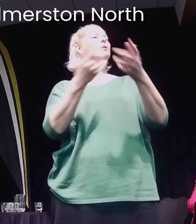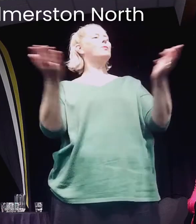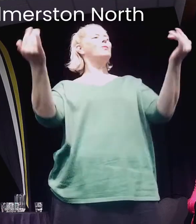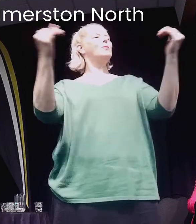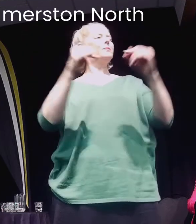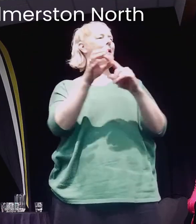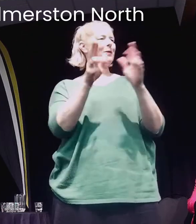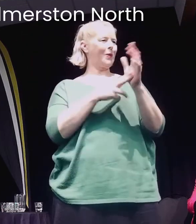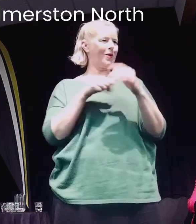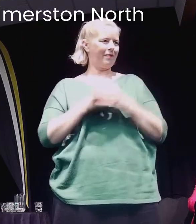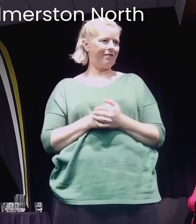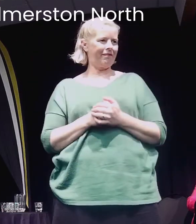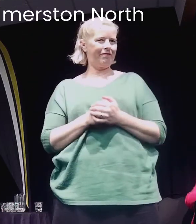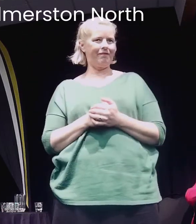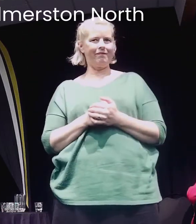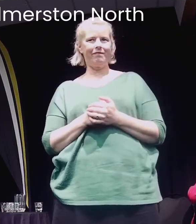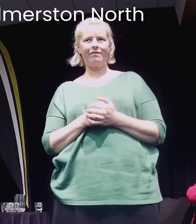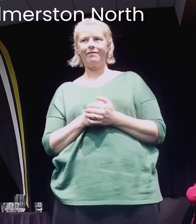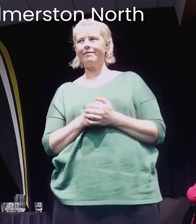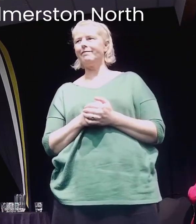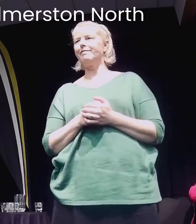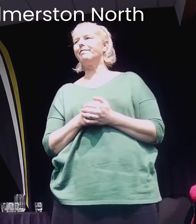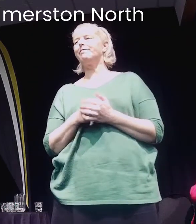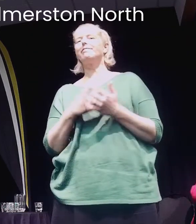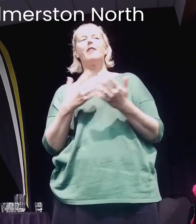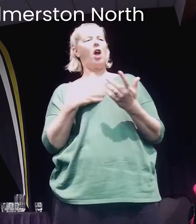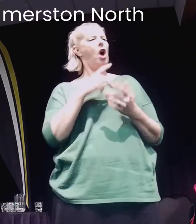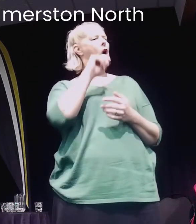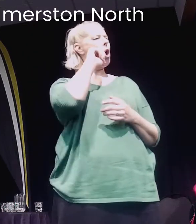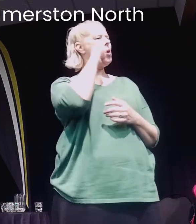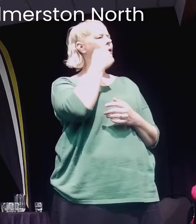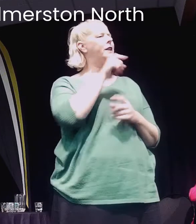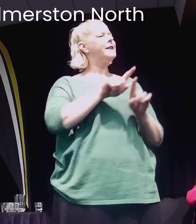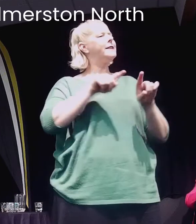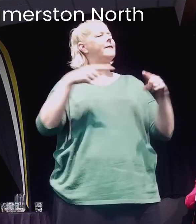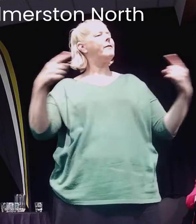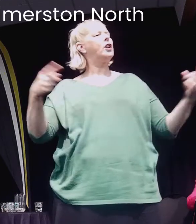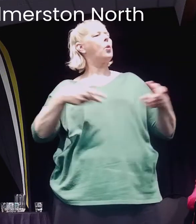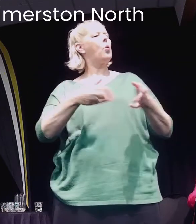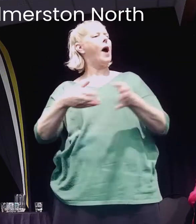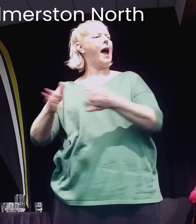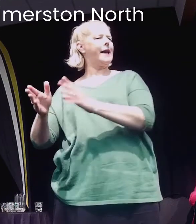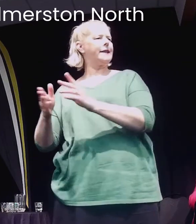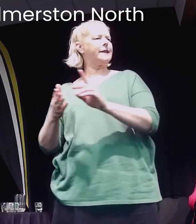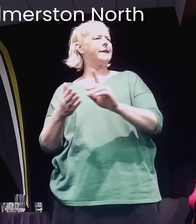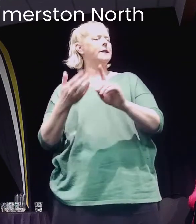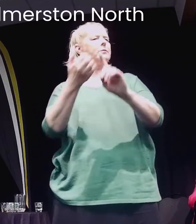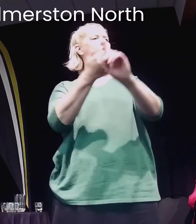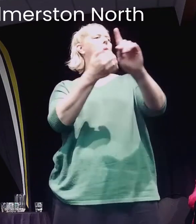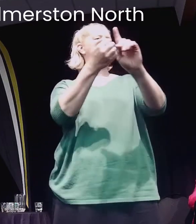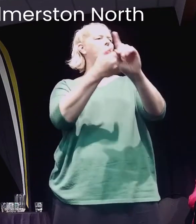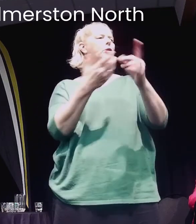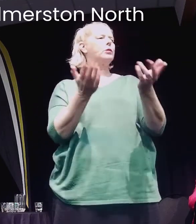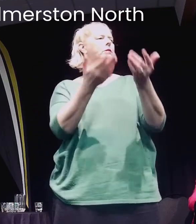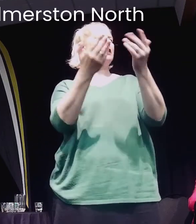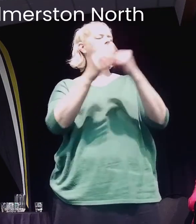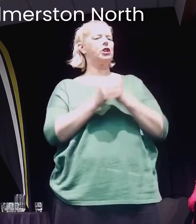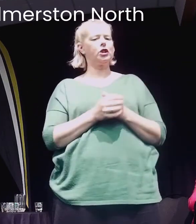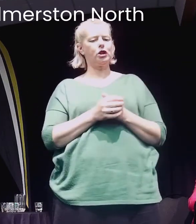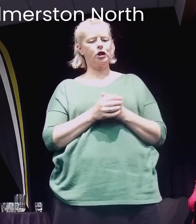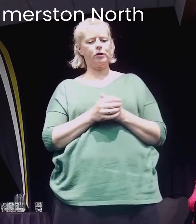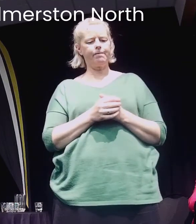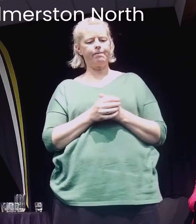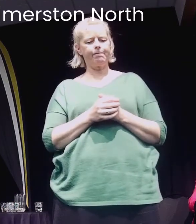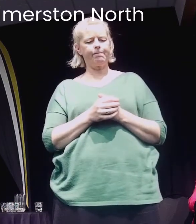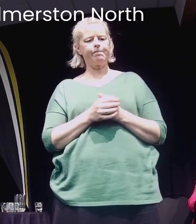promote Palmerston North in different way. A conference of mayor,